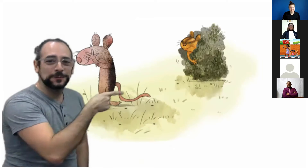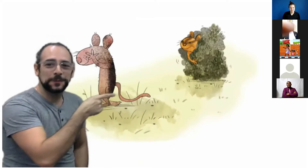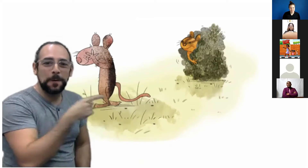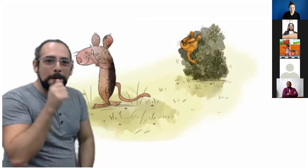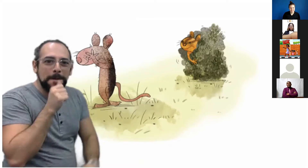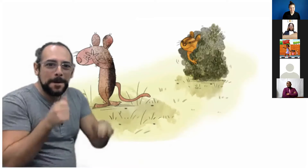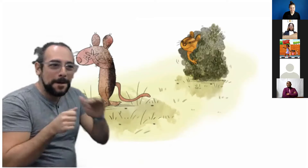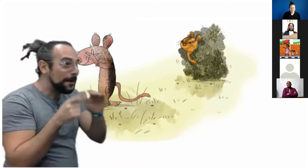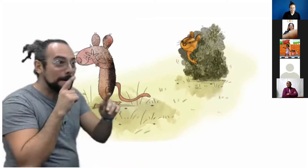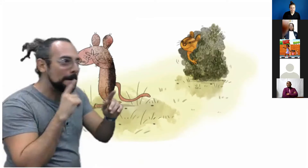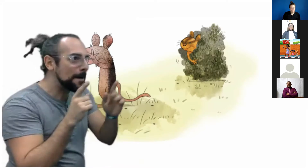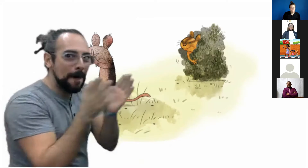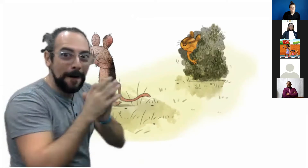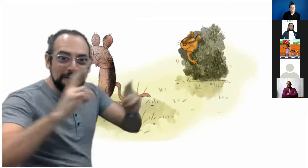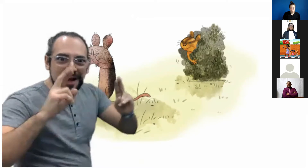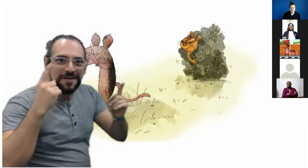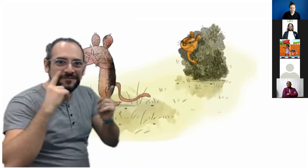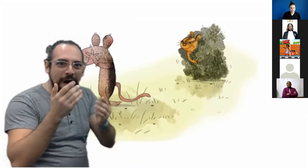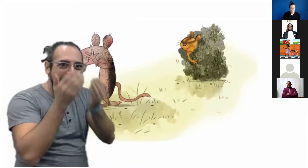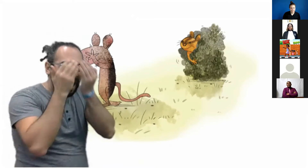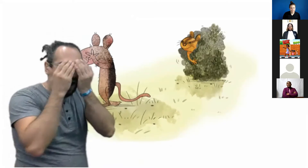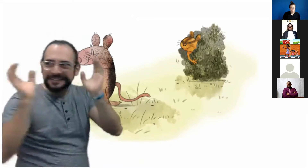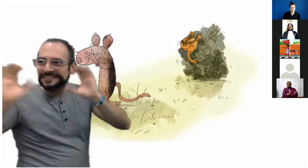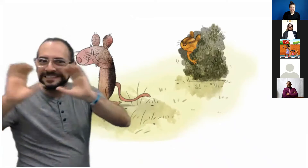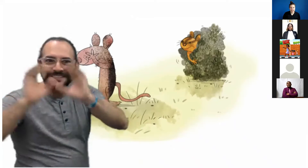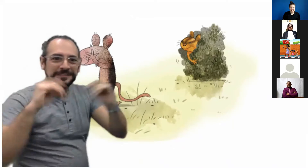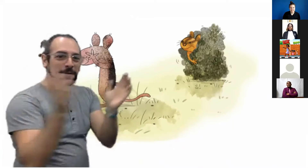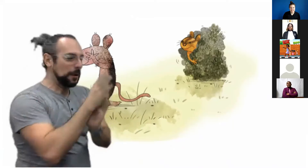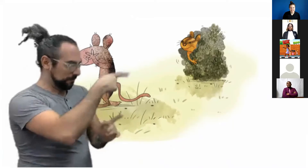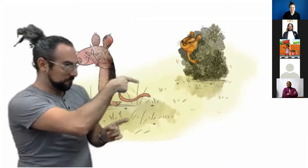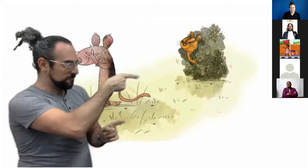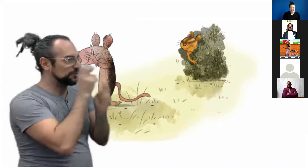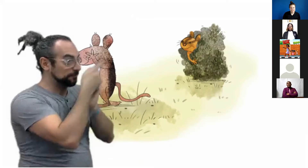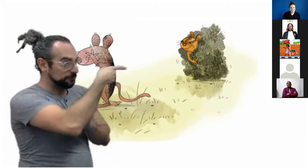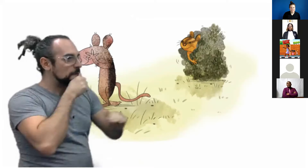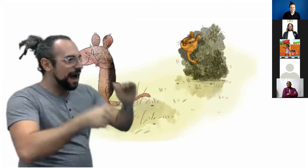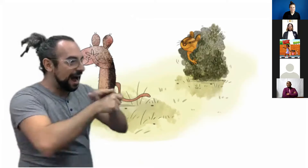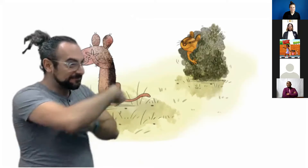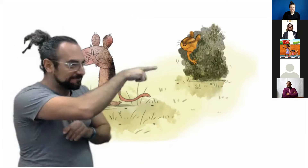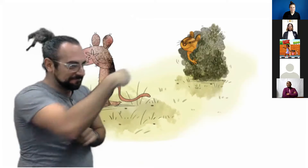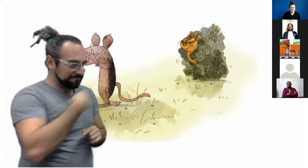See in this picture? Mouse looks like they're playing hide and seek.